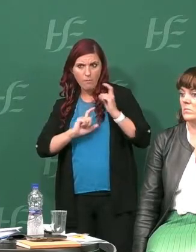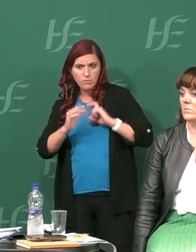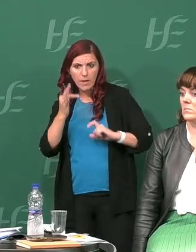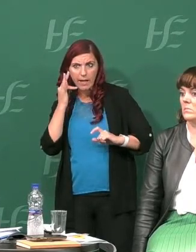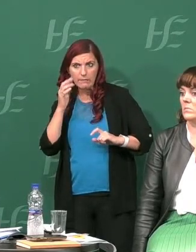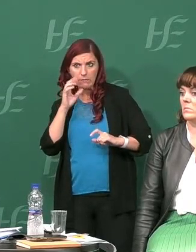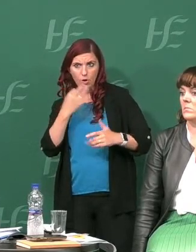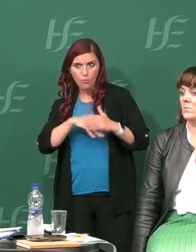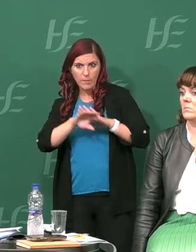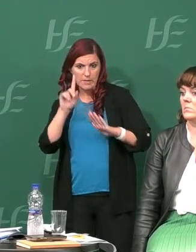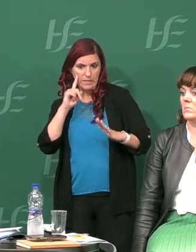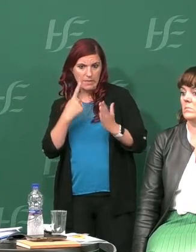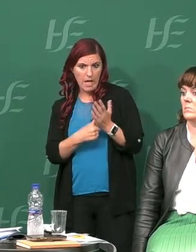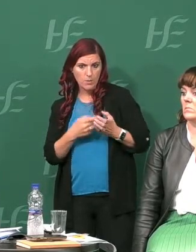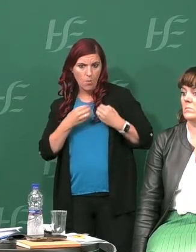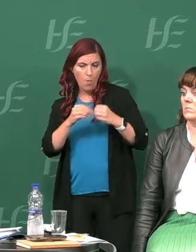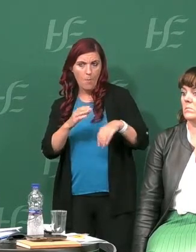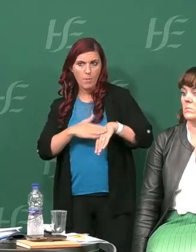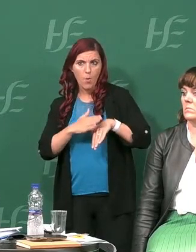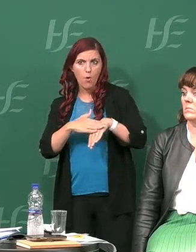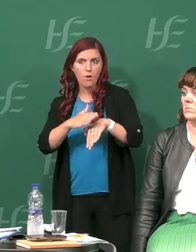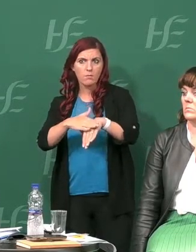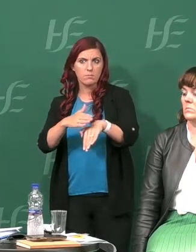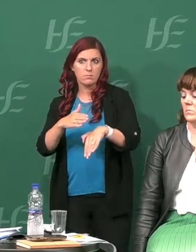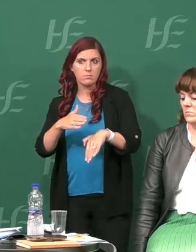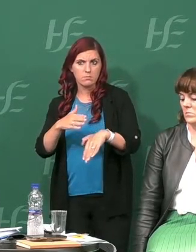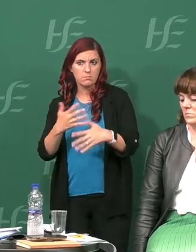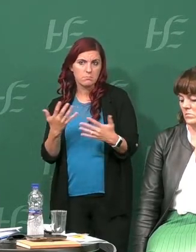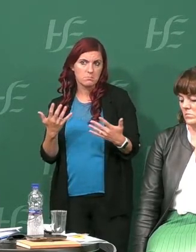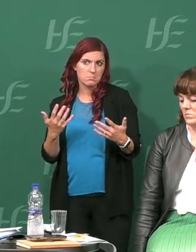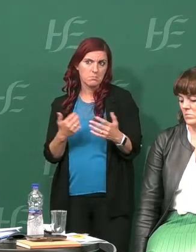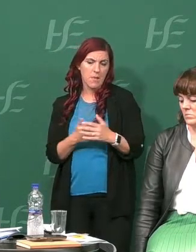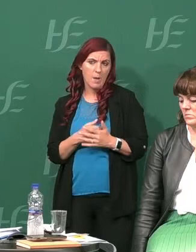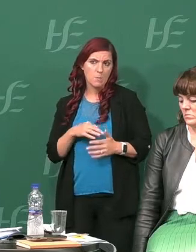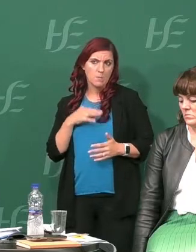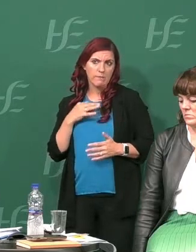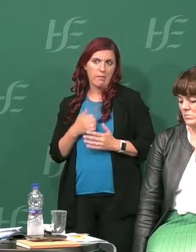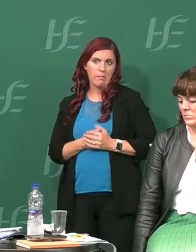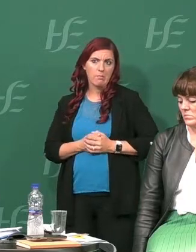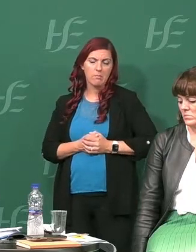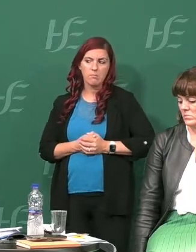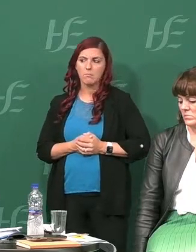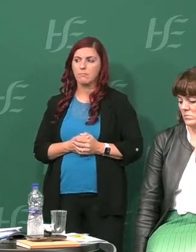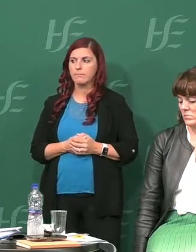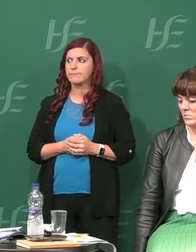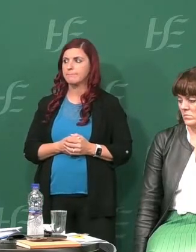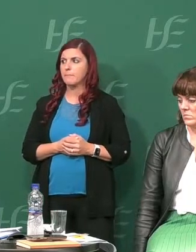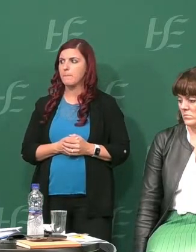be comfortable if there was any move to further ease restrictions in the next couple of weeks?